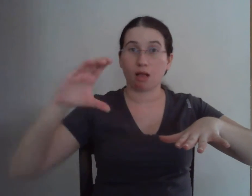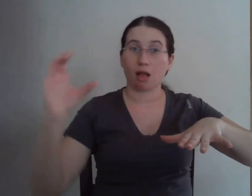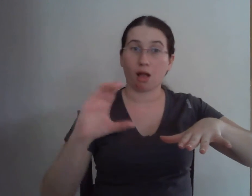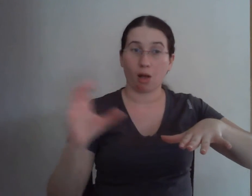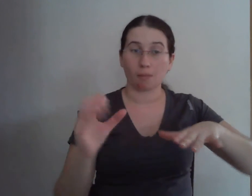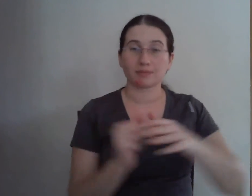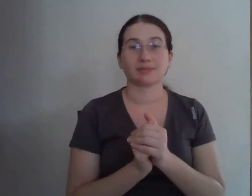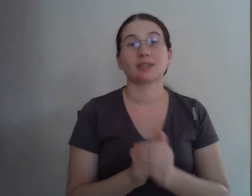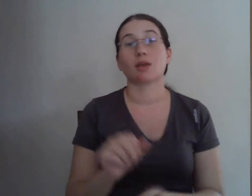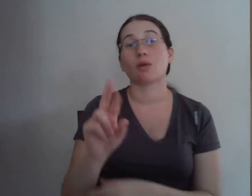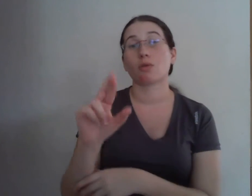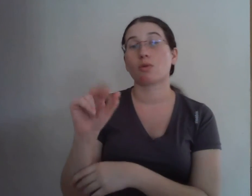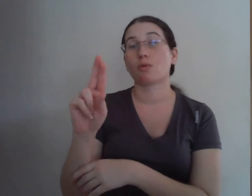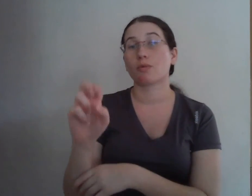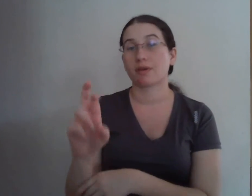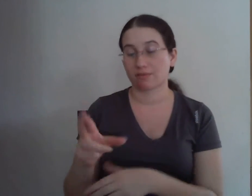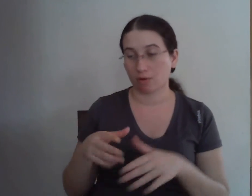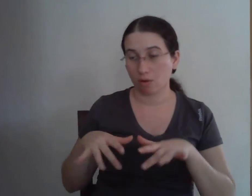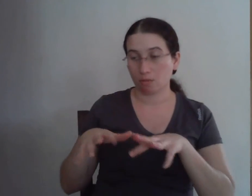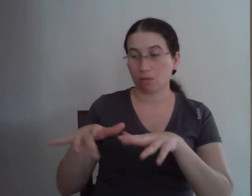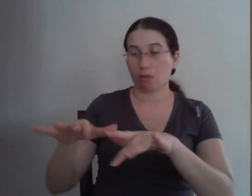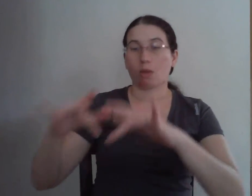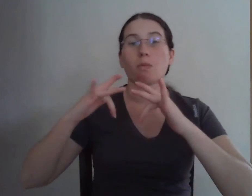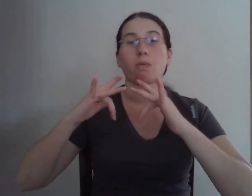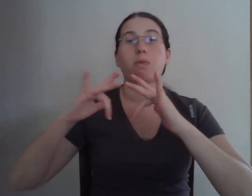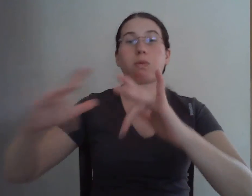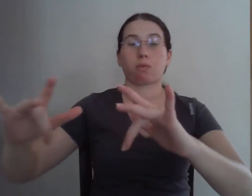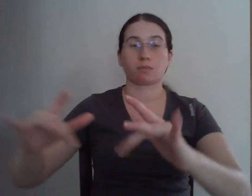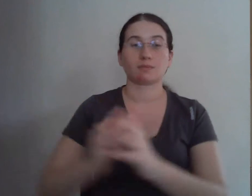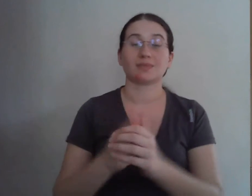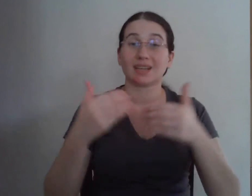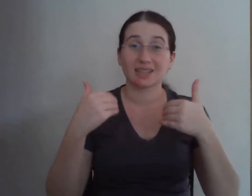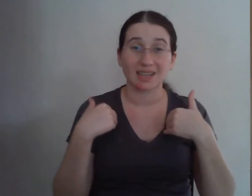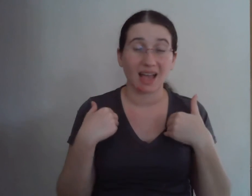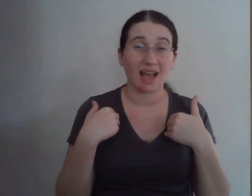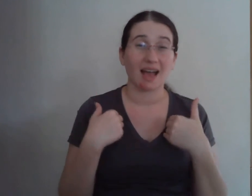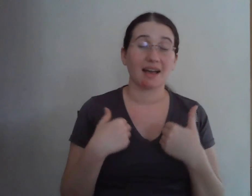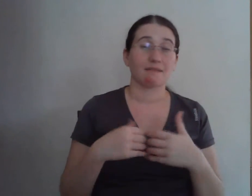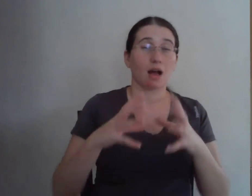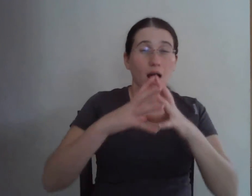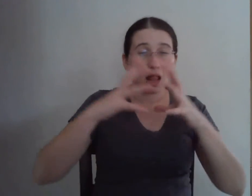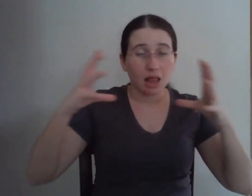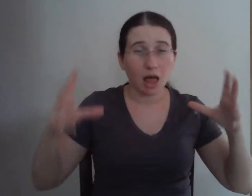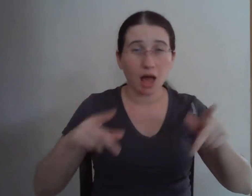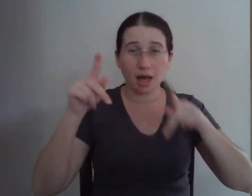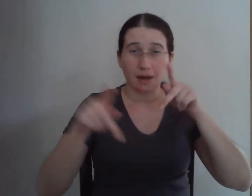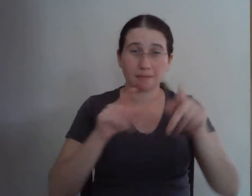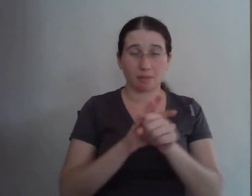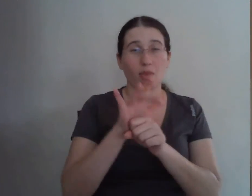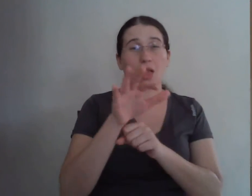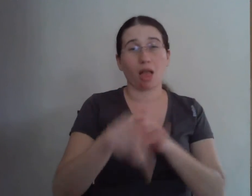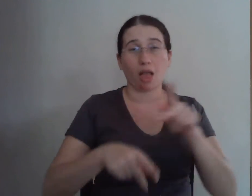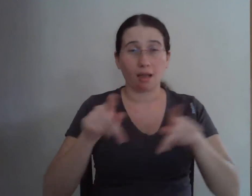we have 150,000 people on almost permanent food aid. Now let's go to